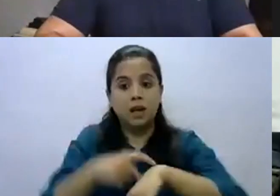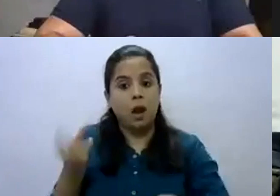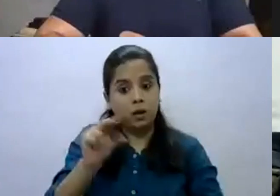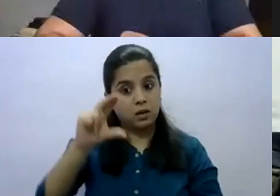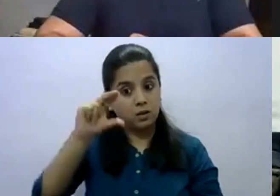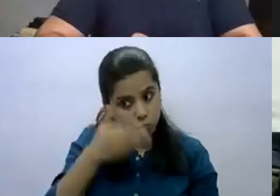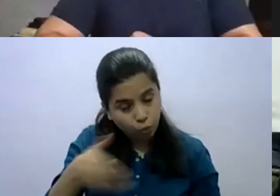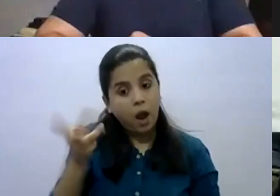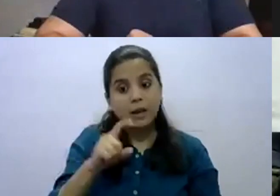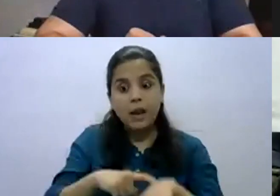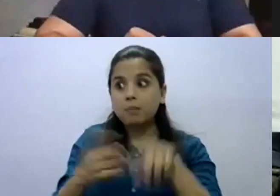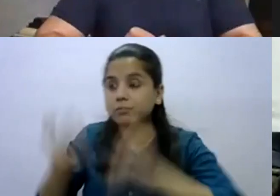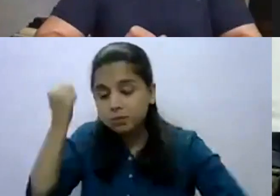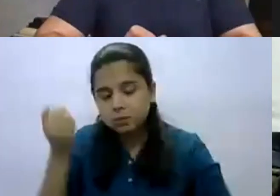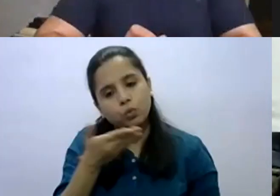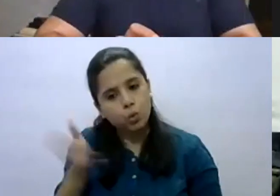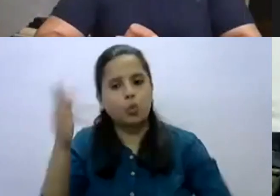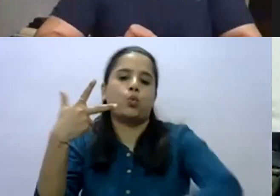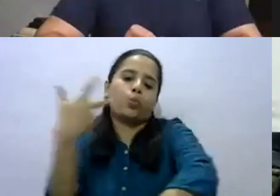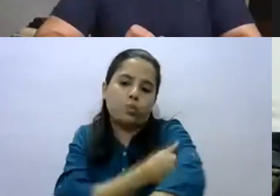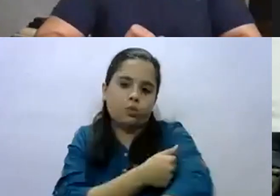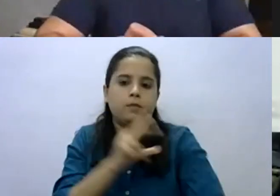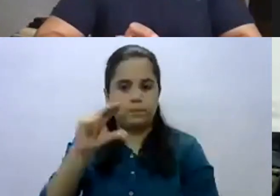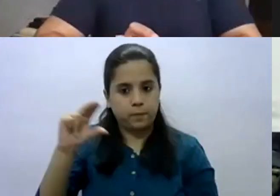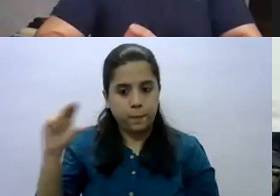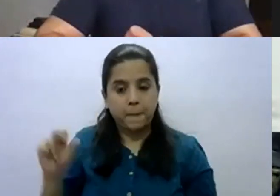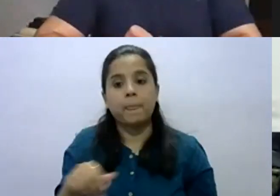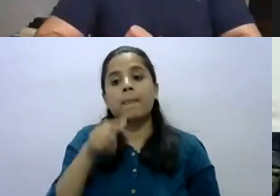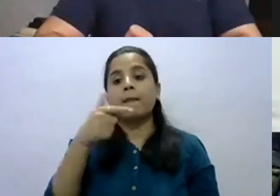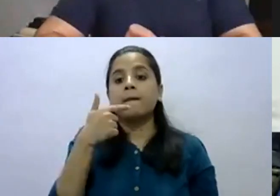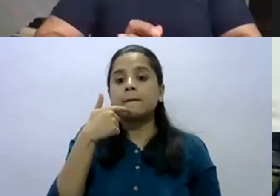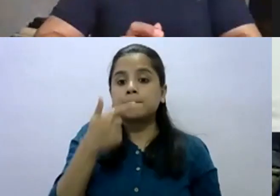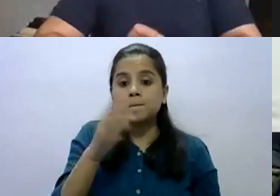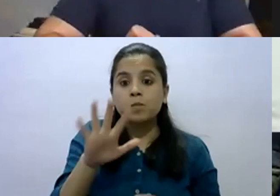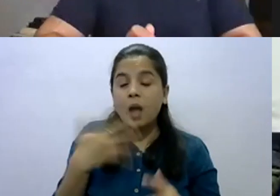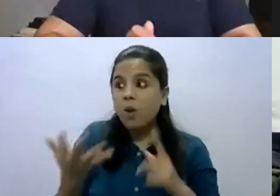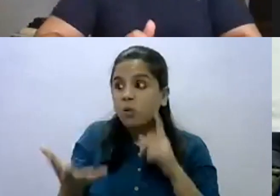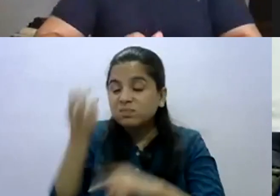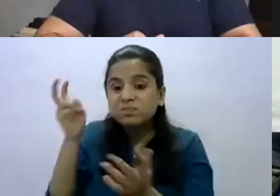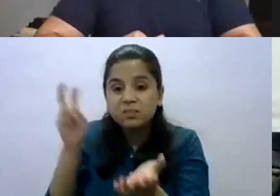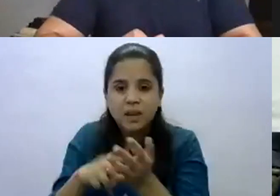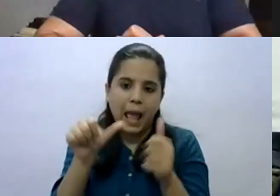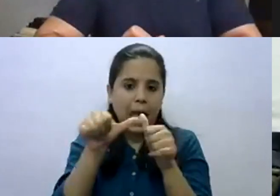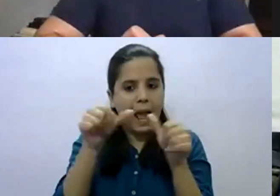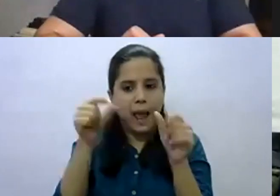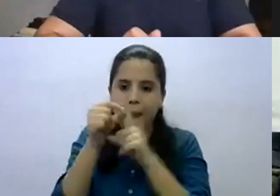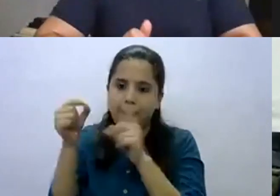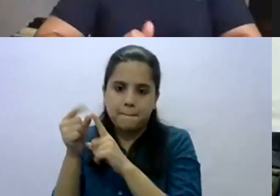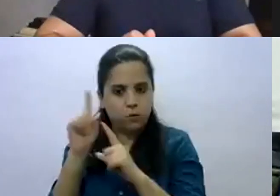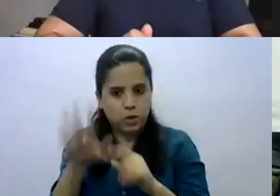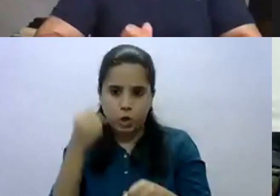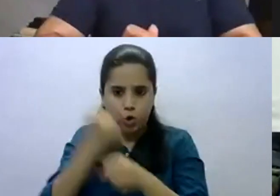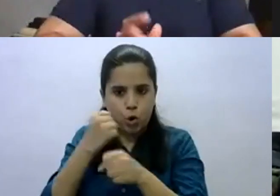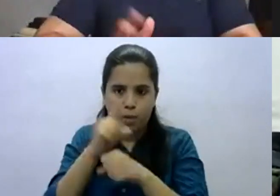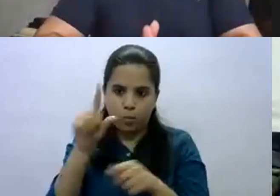know. Second, how do you try to get it earlier? Is one is of course the app, all right, the government